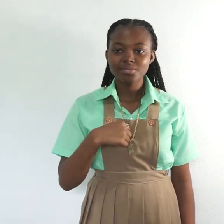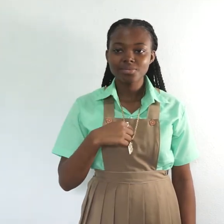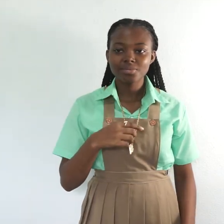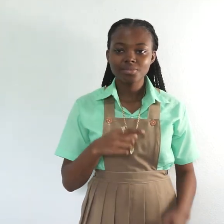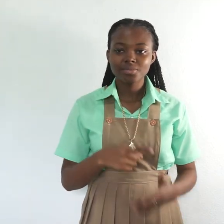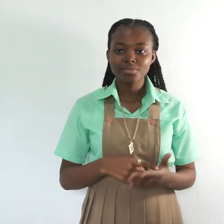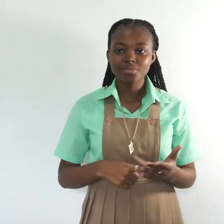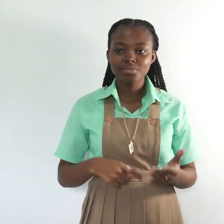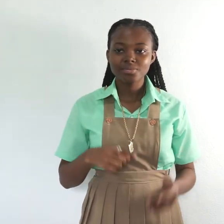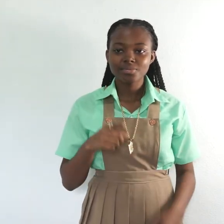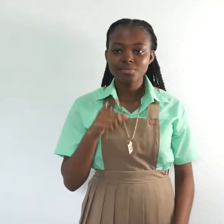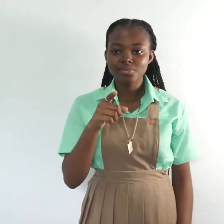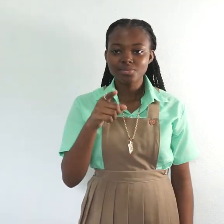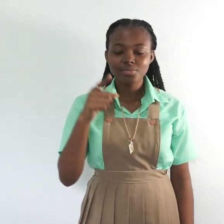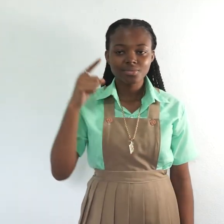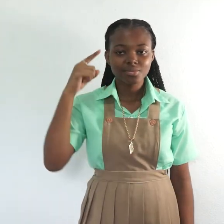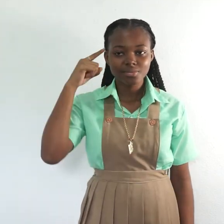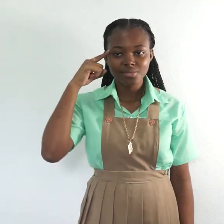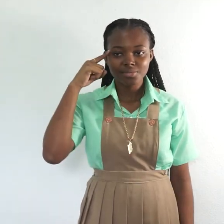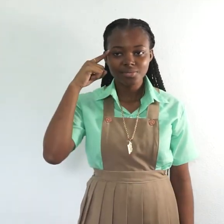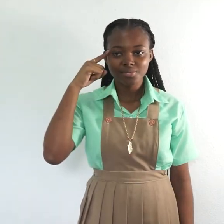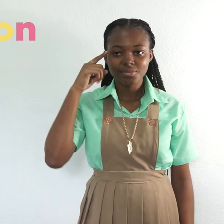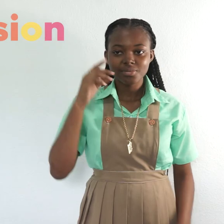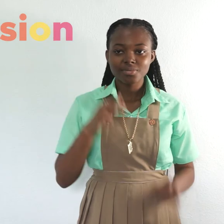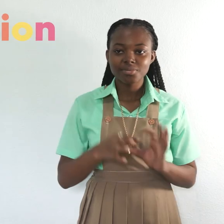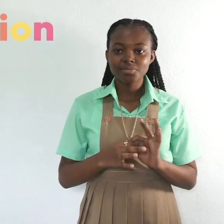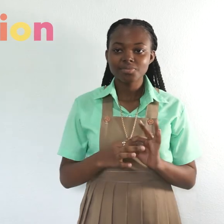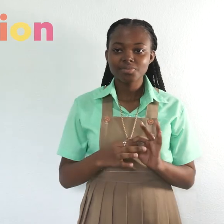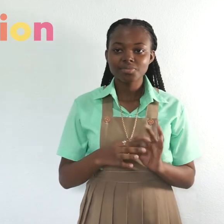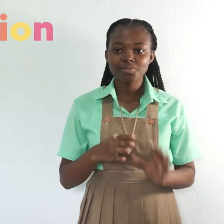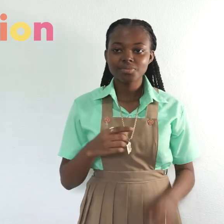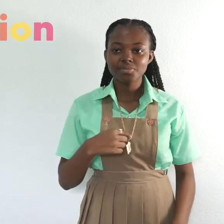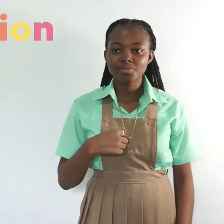what you think of me